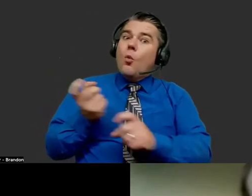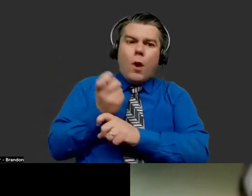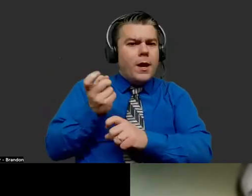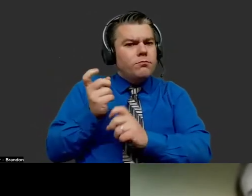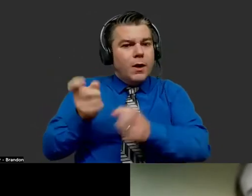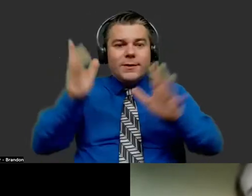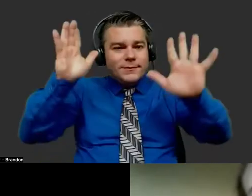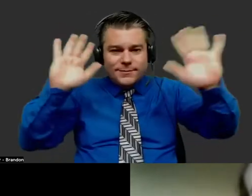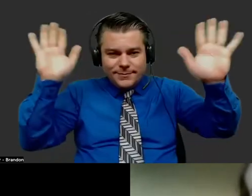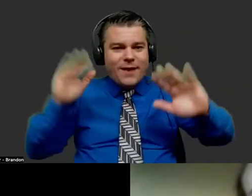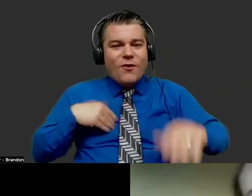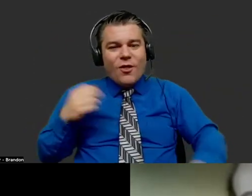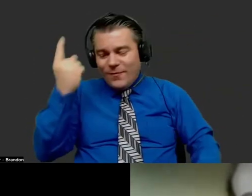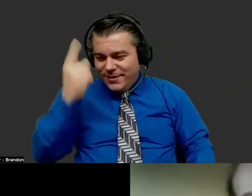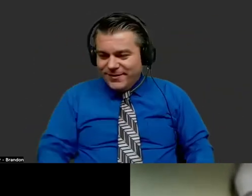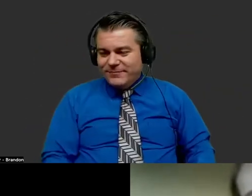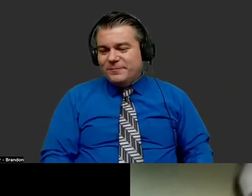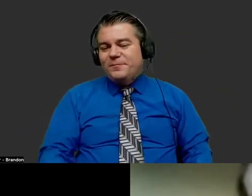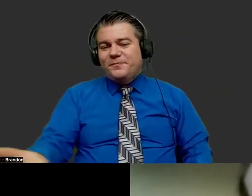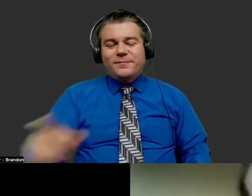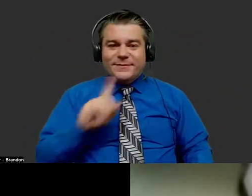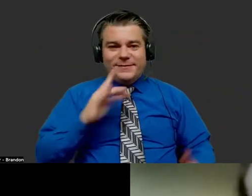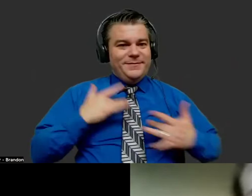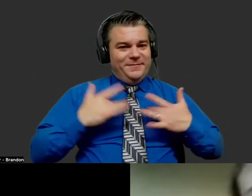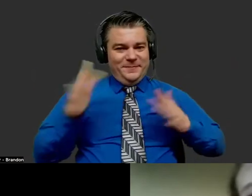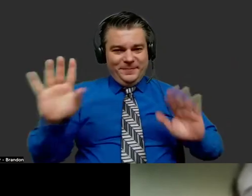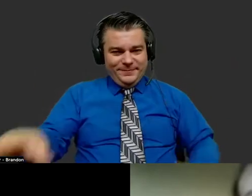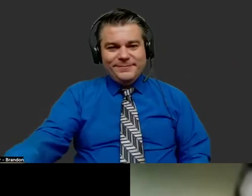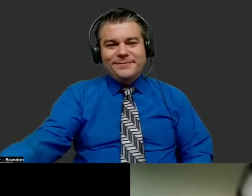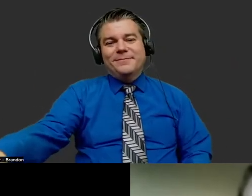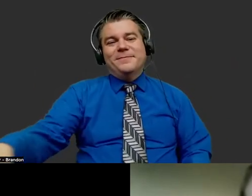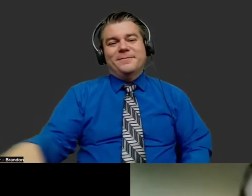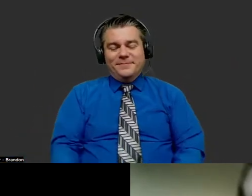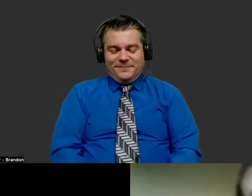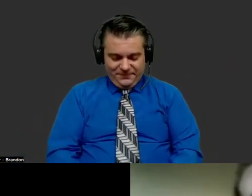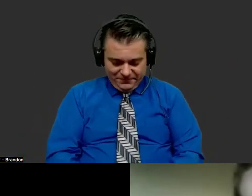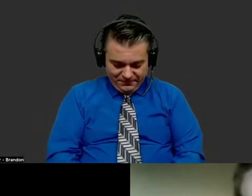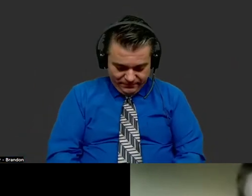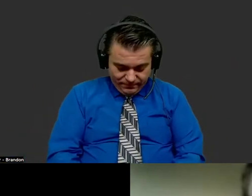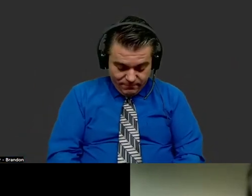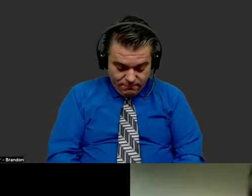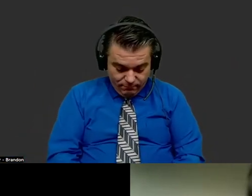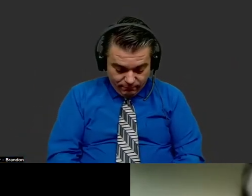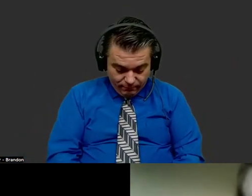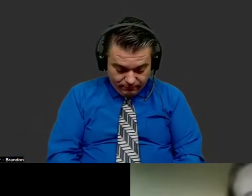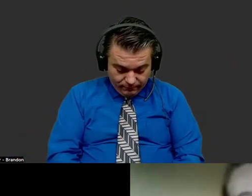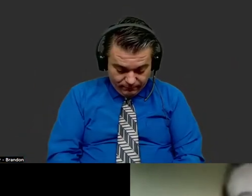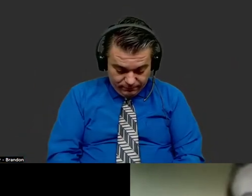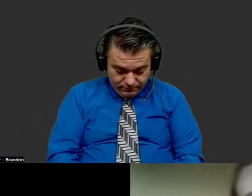one. Hold on. Hold on. I get really excited about these things, y'all. Okay, this one